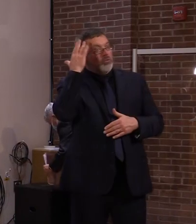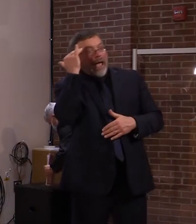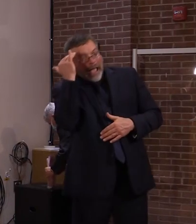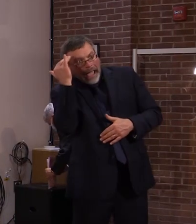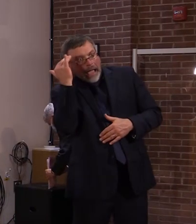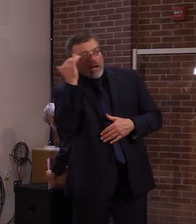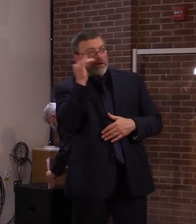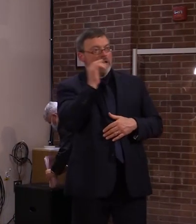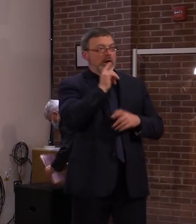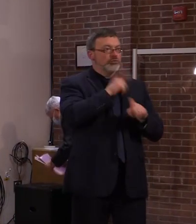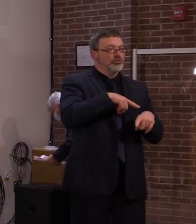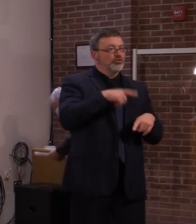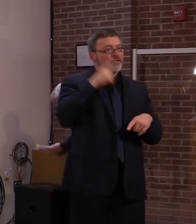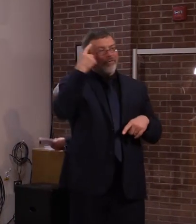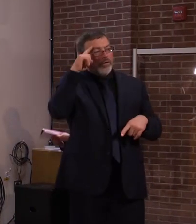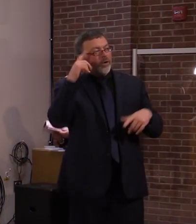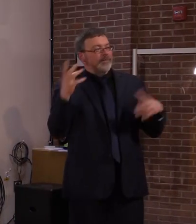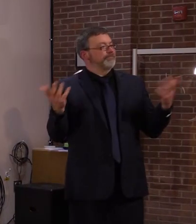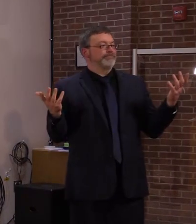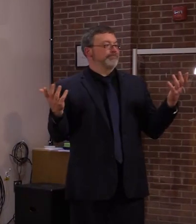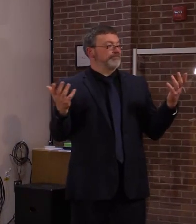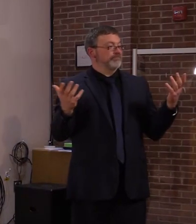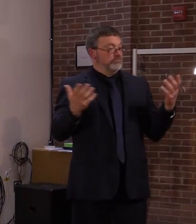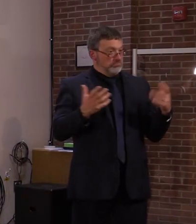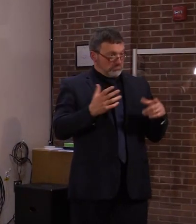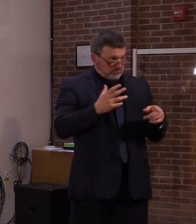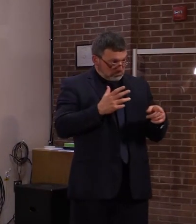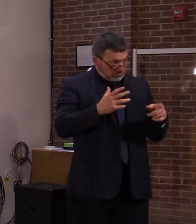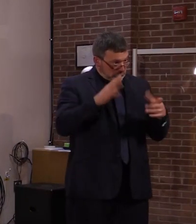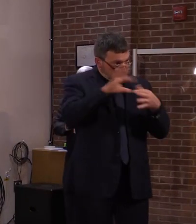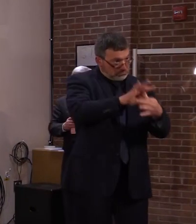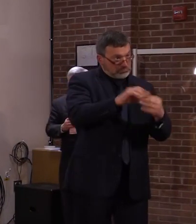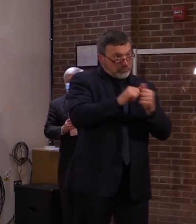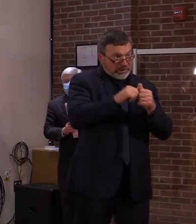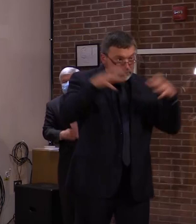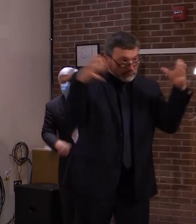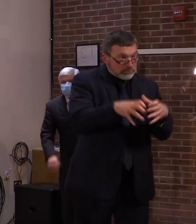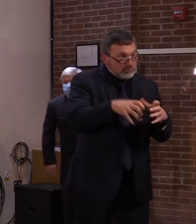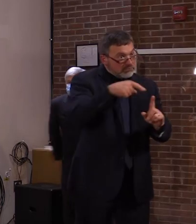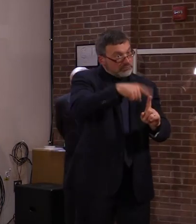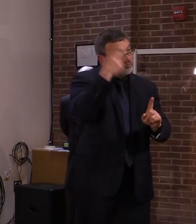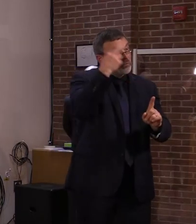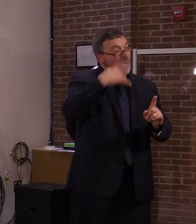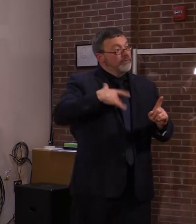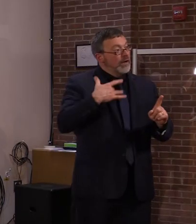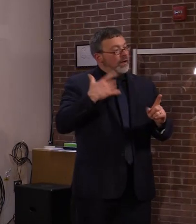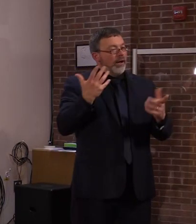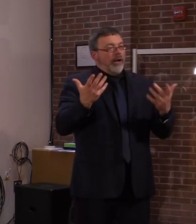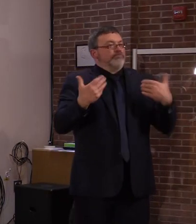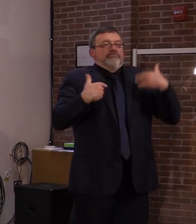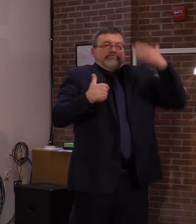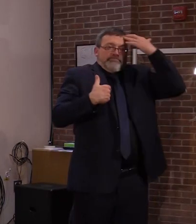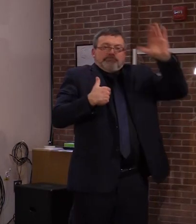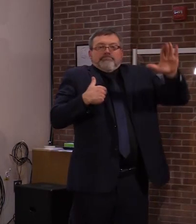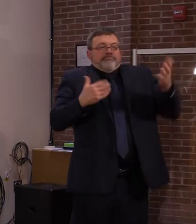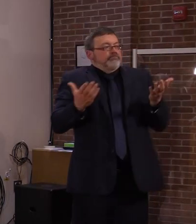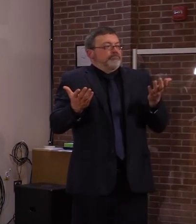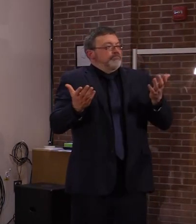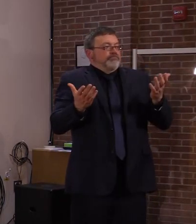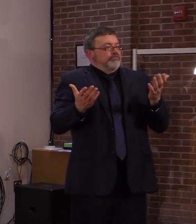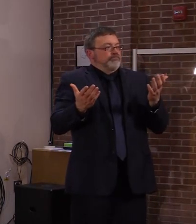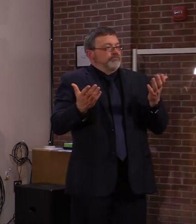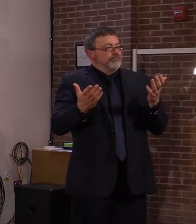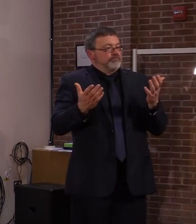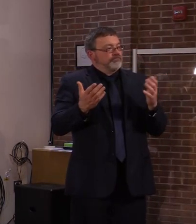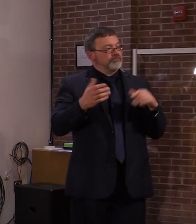was an event at that point in time that led to that in the area. And typically